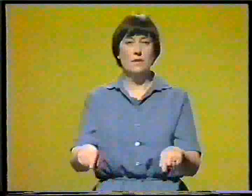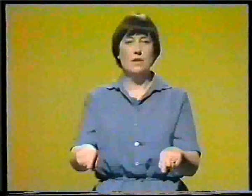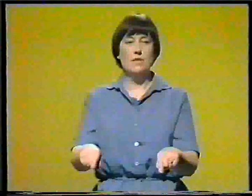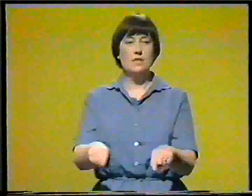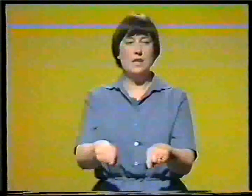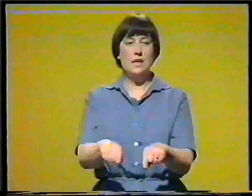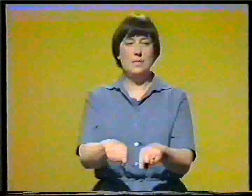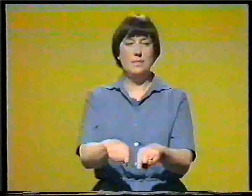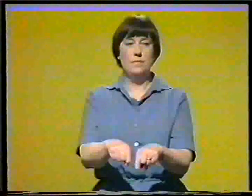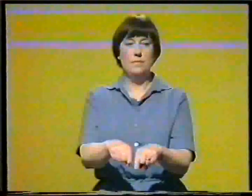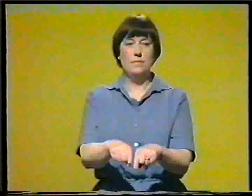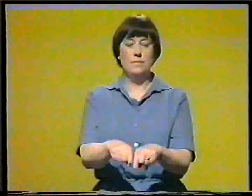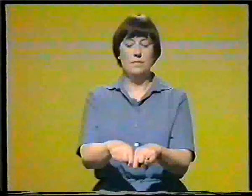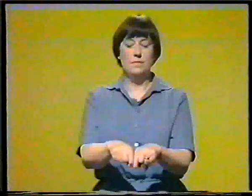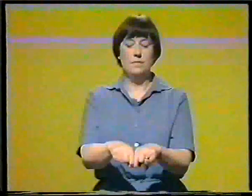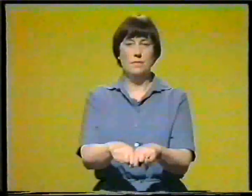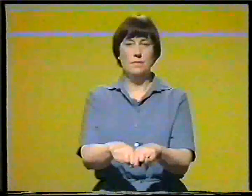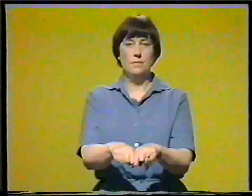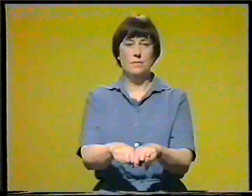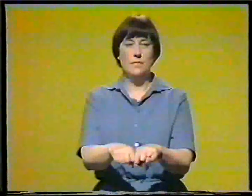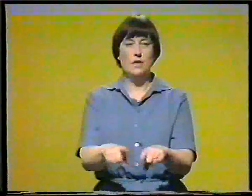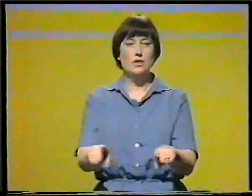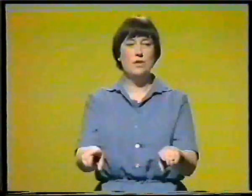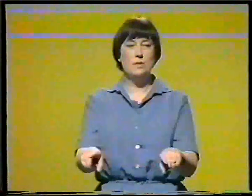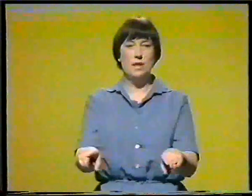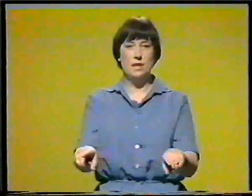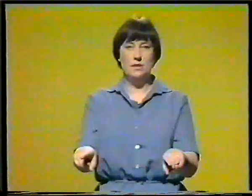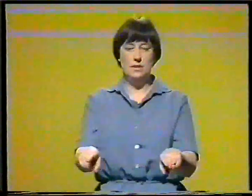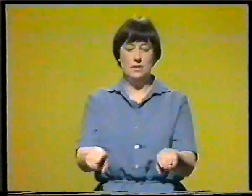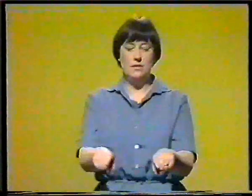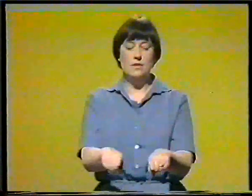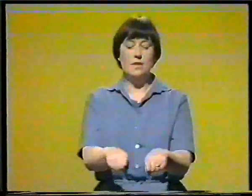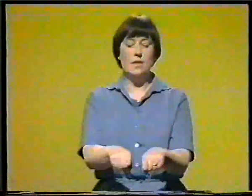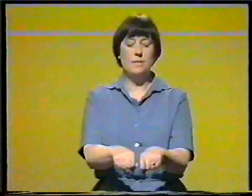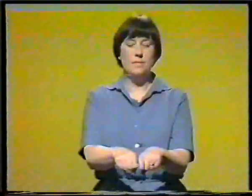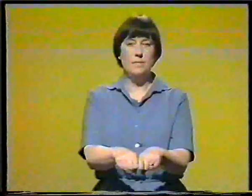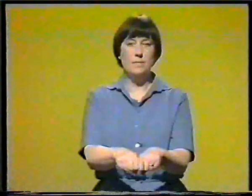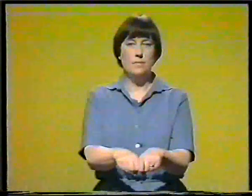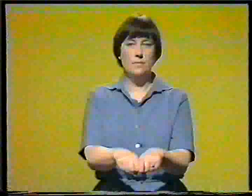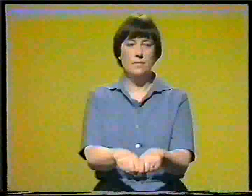The same. I'll just do that one again. The same.